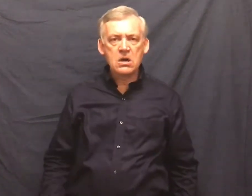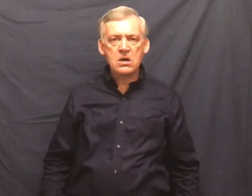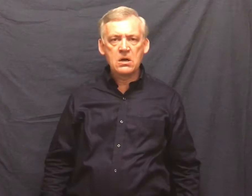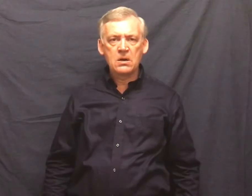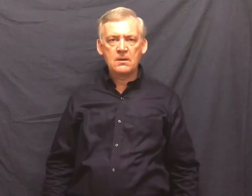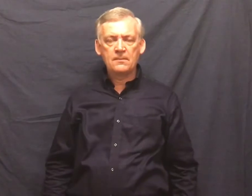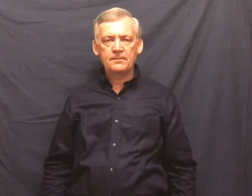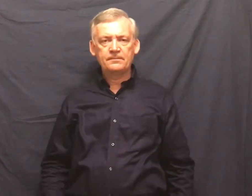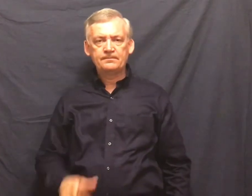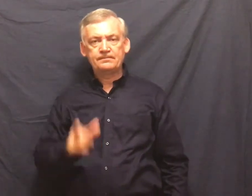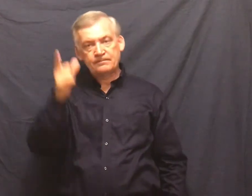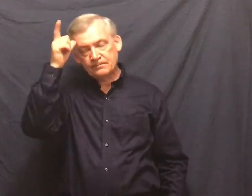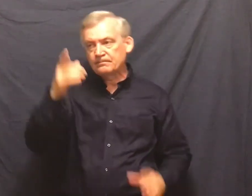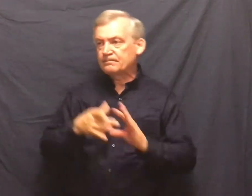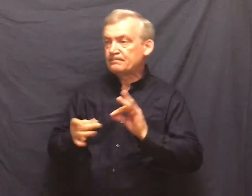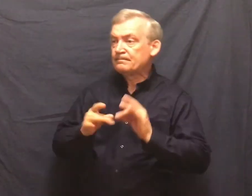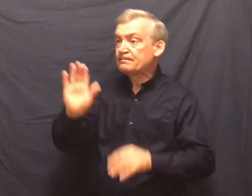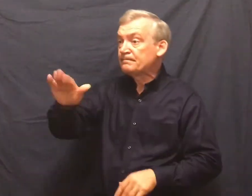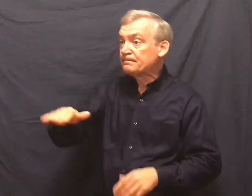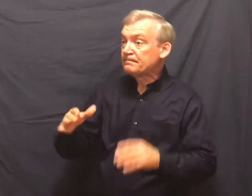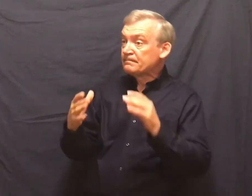Lenny said, "Tell how it's gonna be."